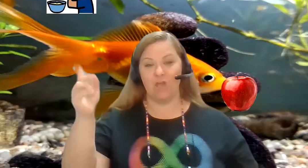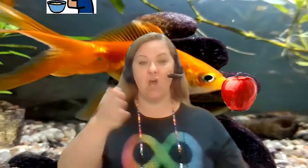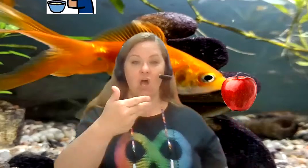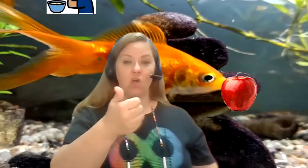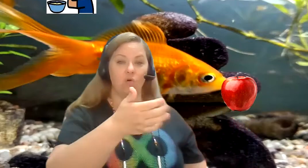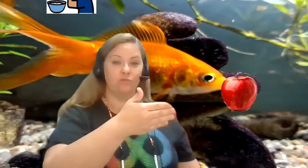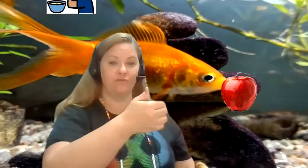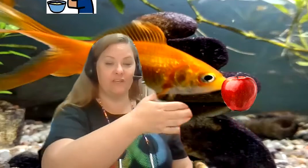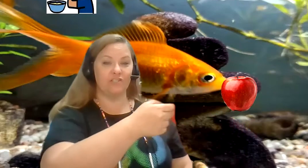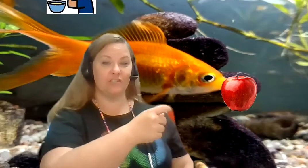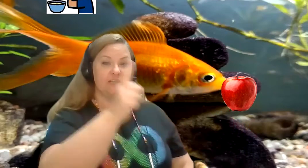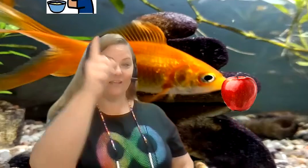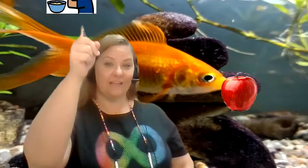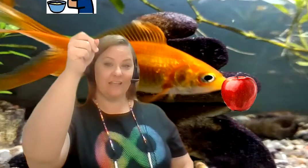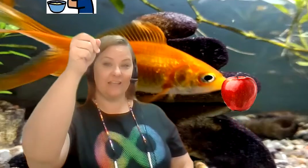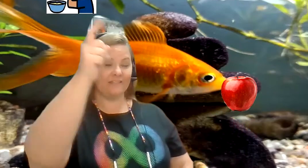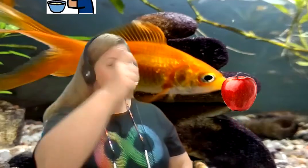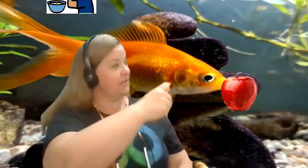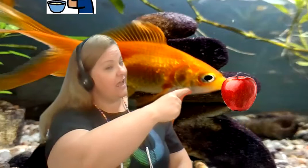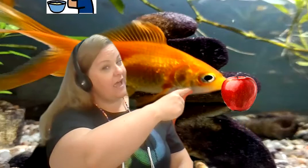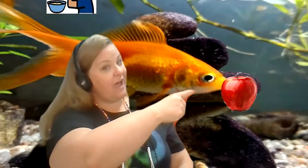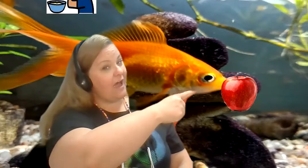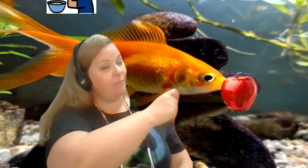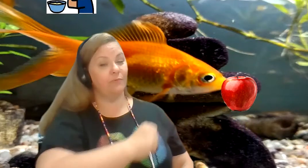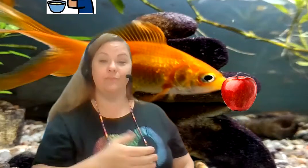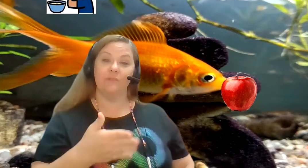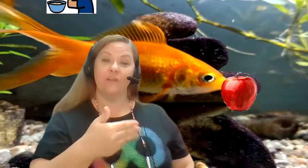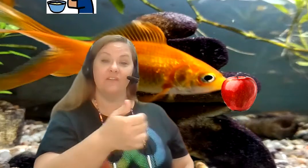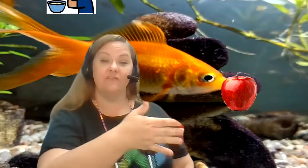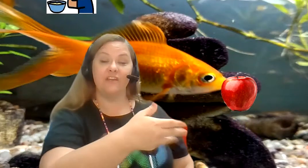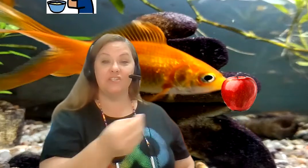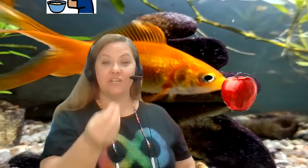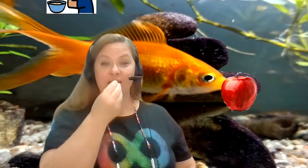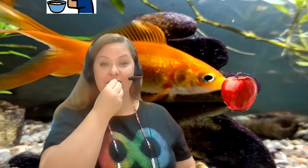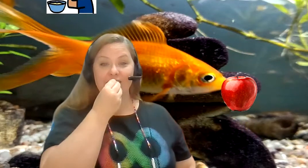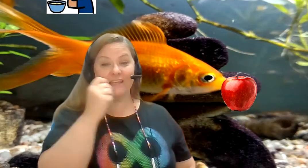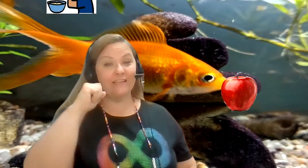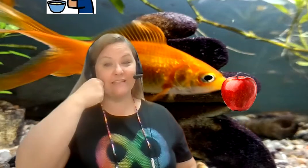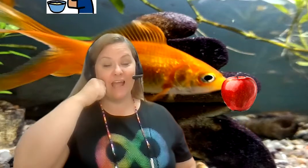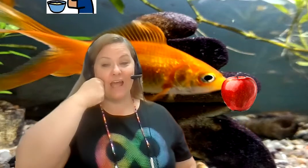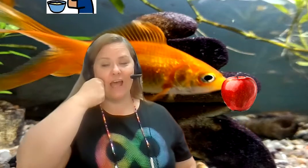A goldfish, eat apple. Fish, eat